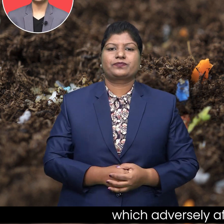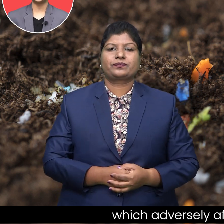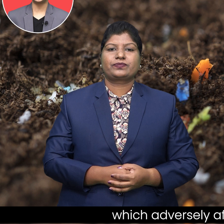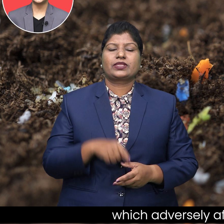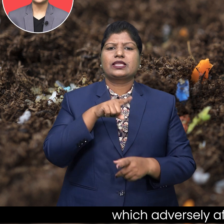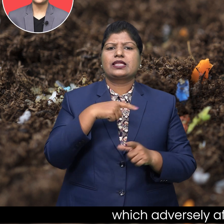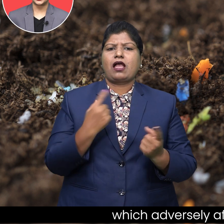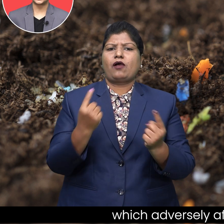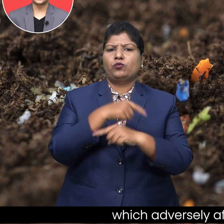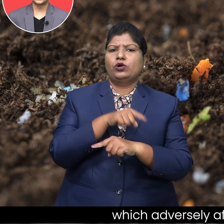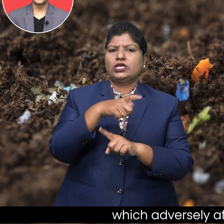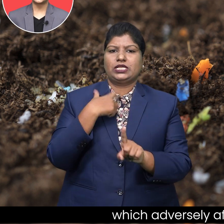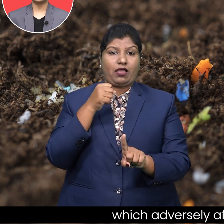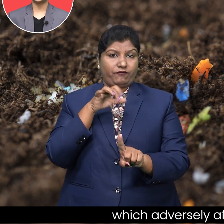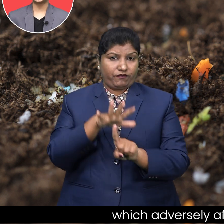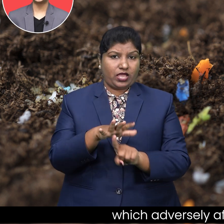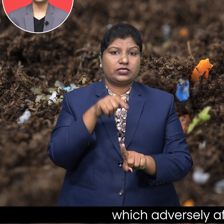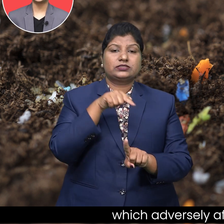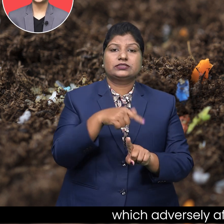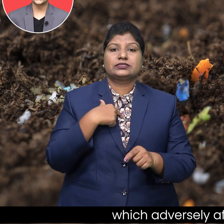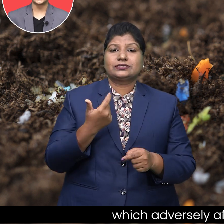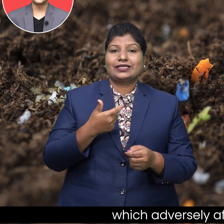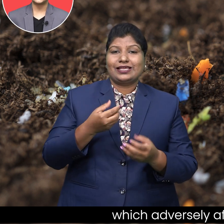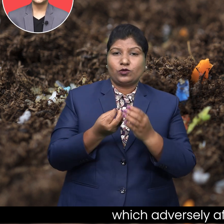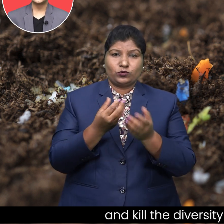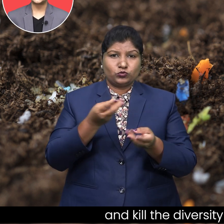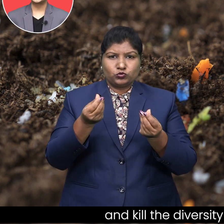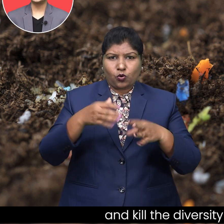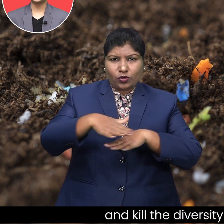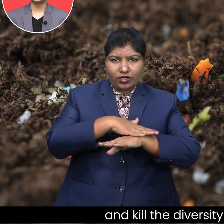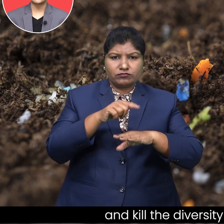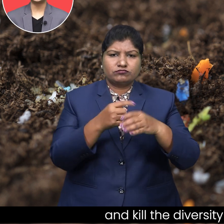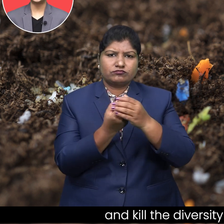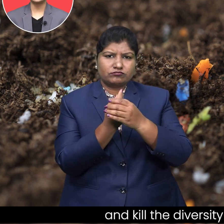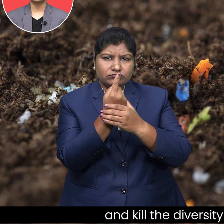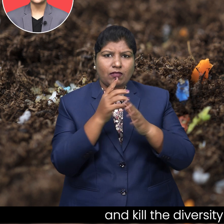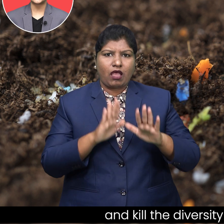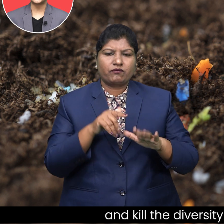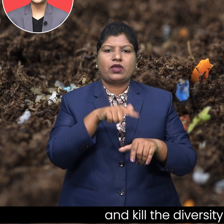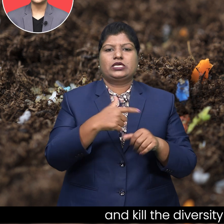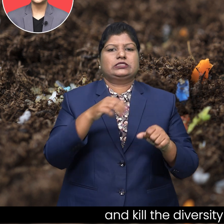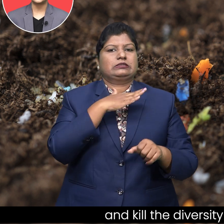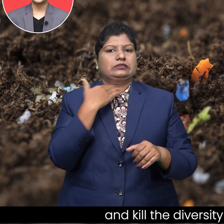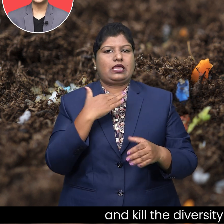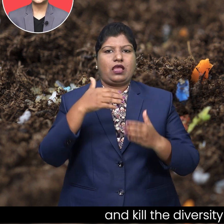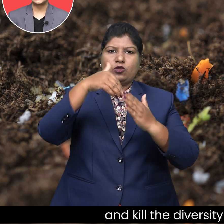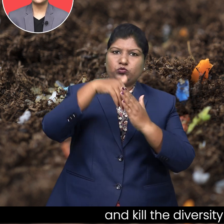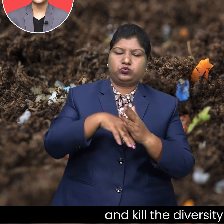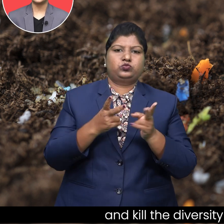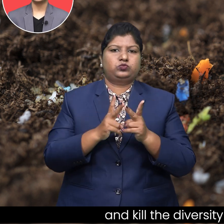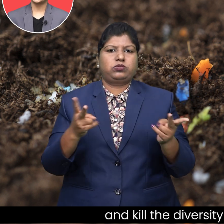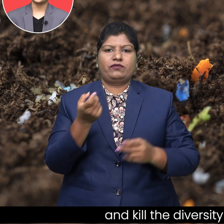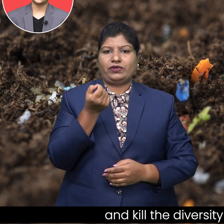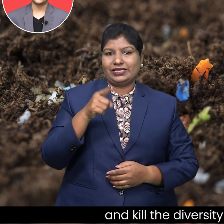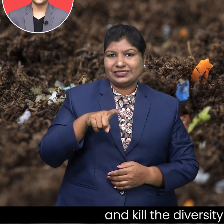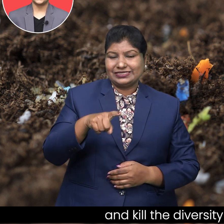which adversely affect the fertility of the soil and kill the diversity of organisms that live